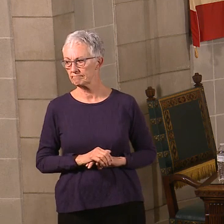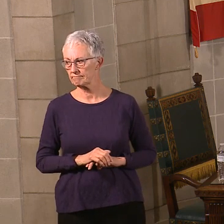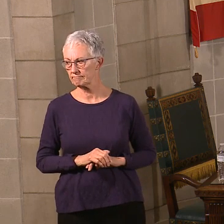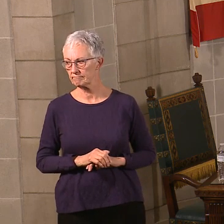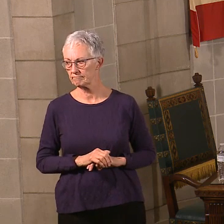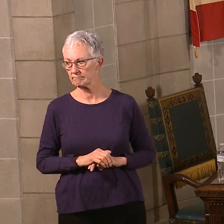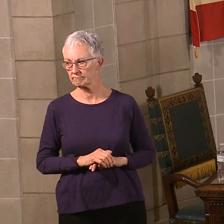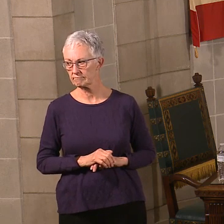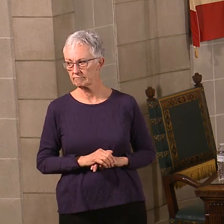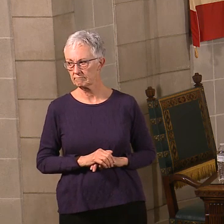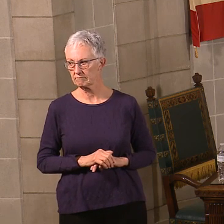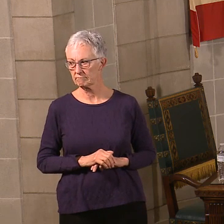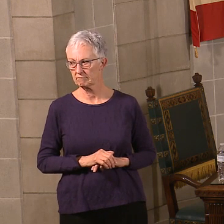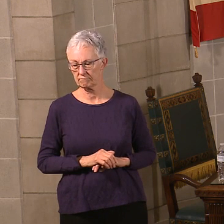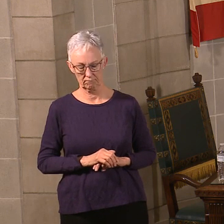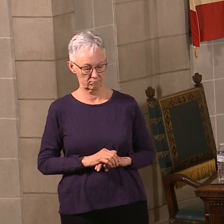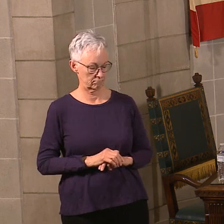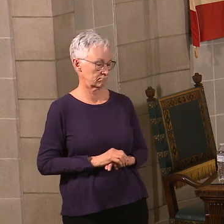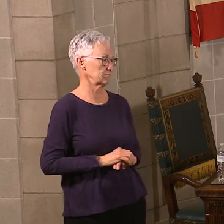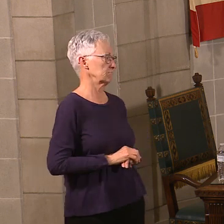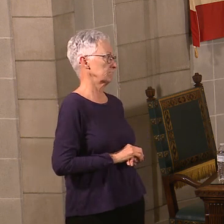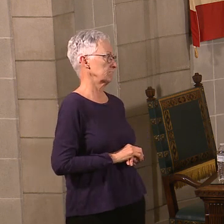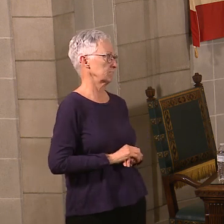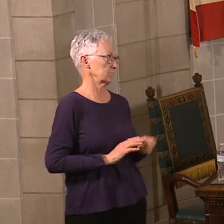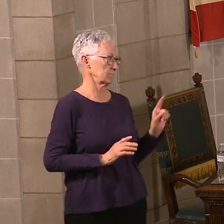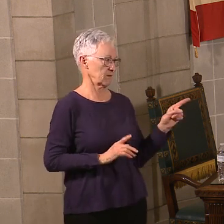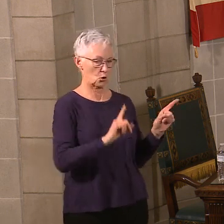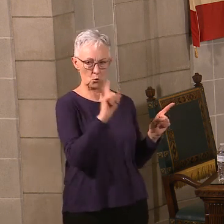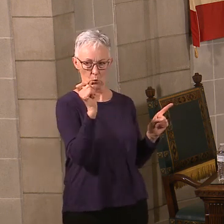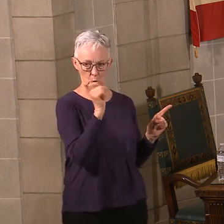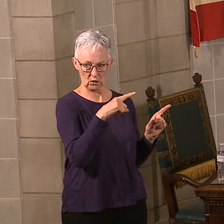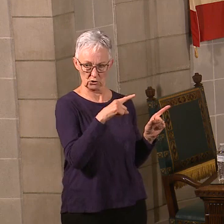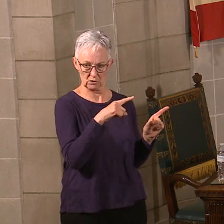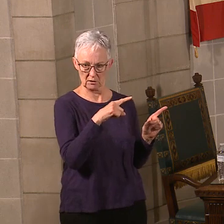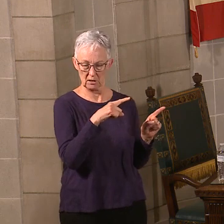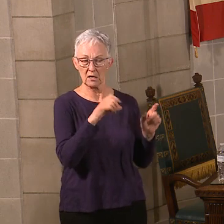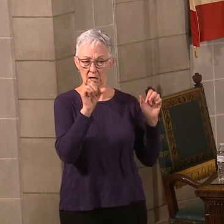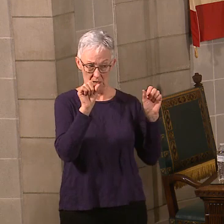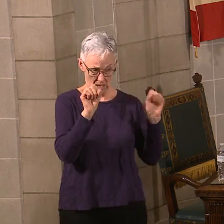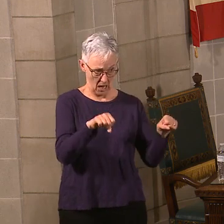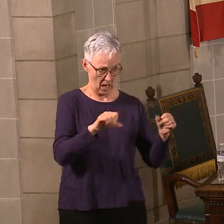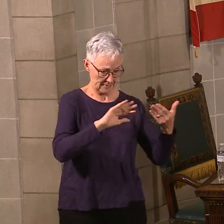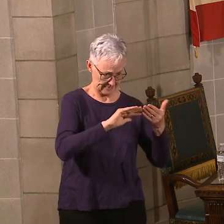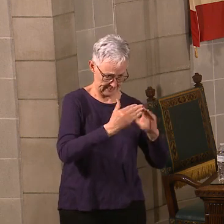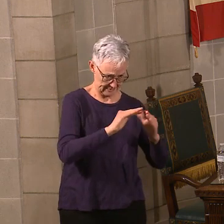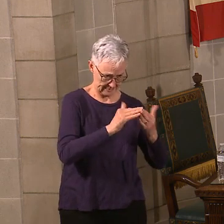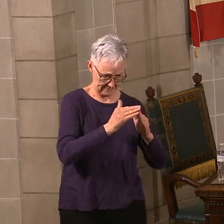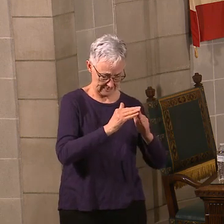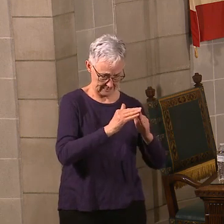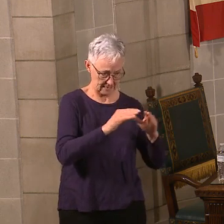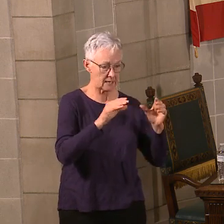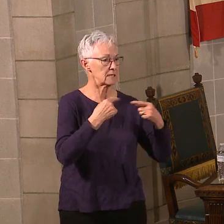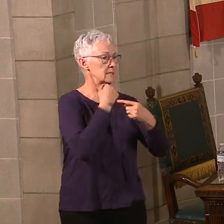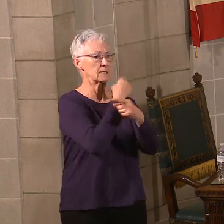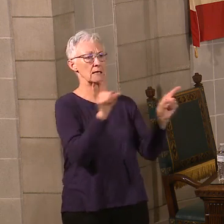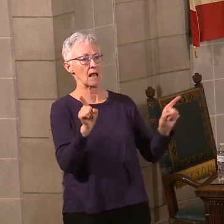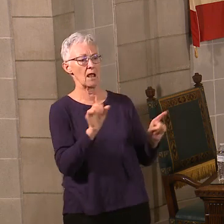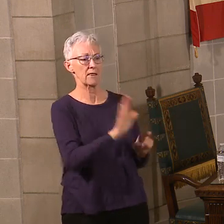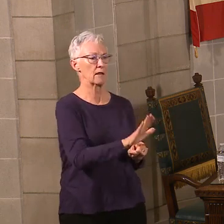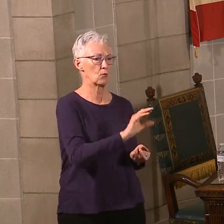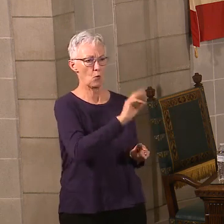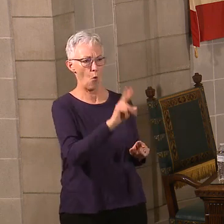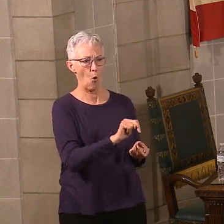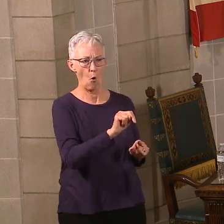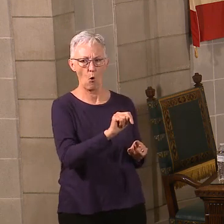declare their own stay-at-home order or DHM. So the question was, can cities or counties declare their own DHM? Cities cannot. That is not in the purview